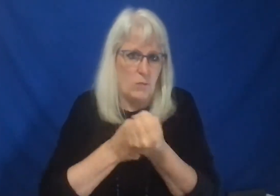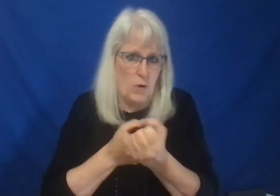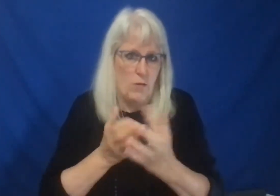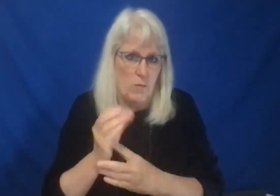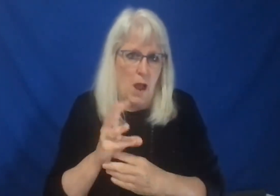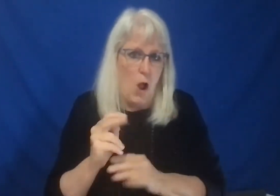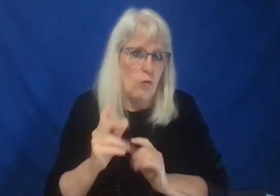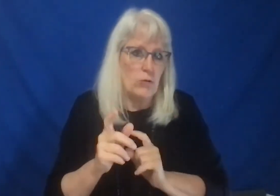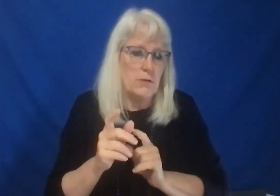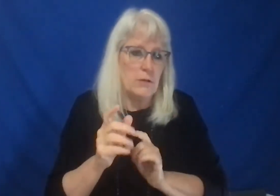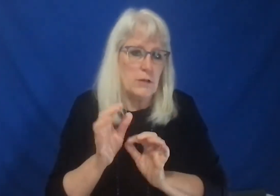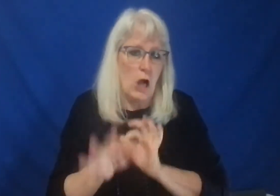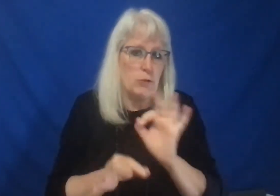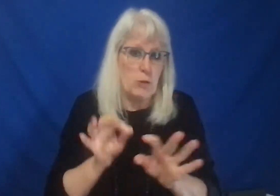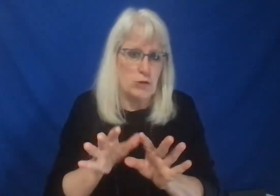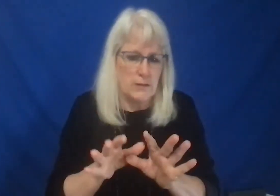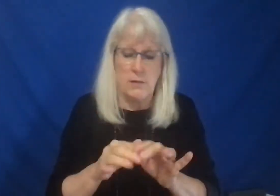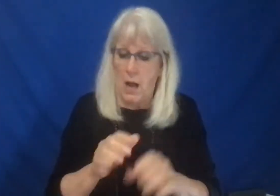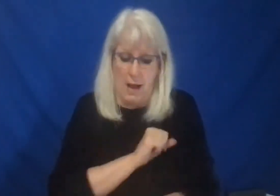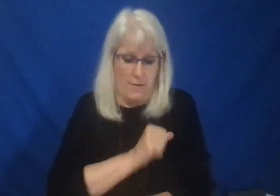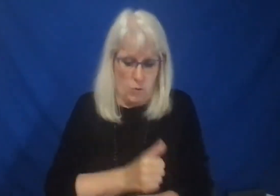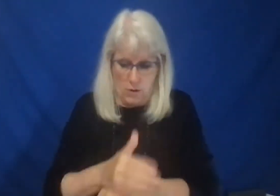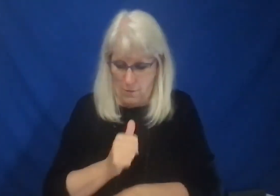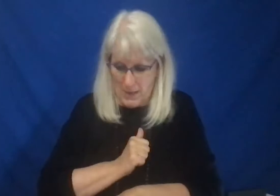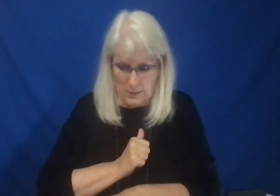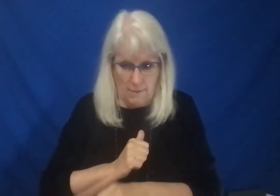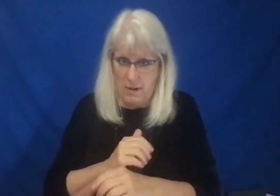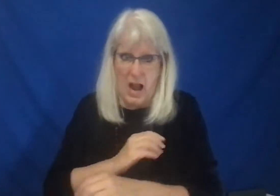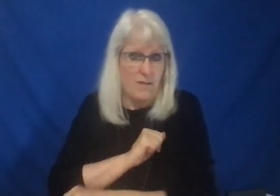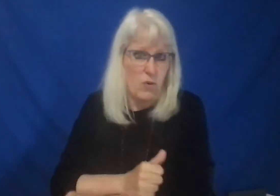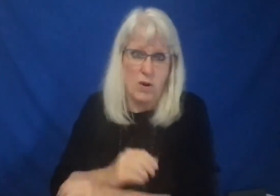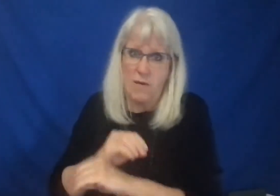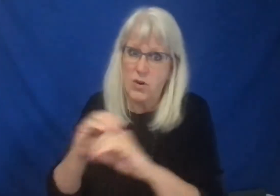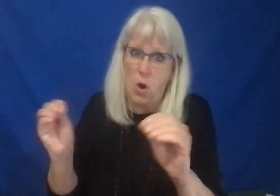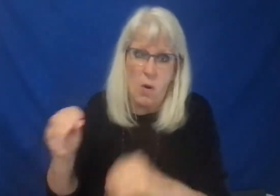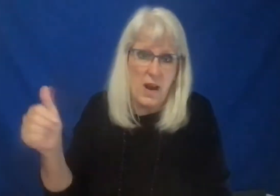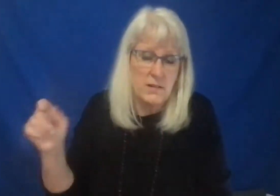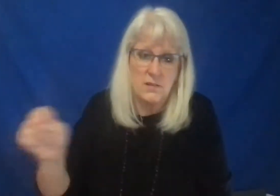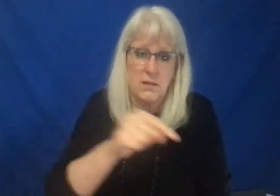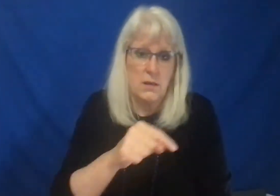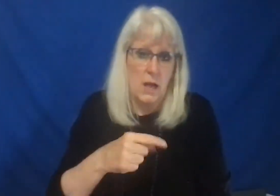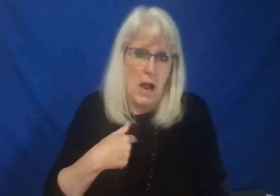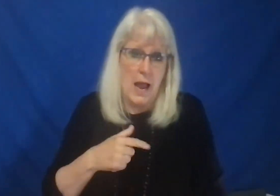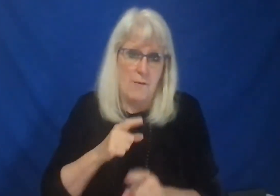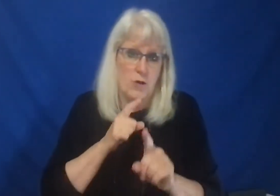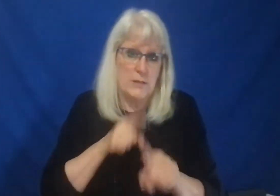I have authority over myself, I have authority over no one else, and I am respondability to my own